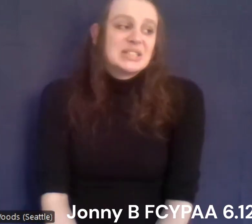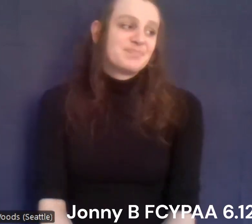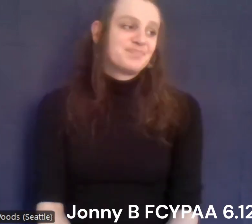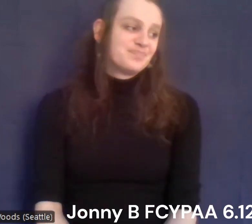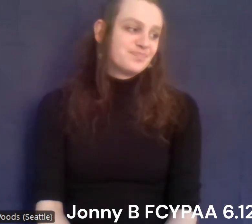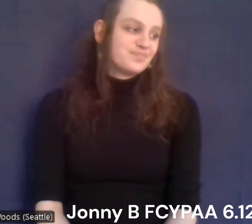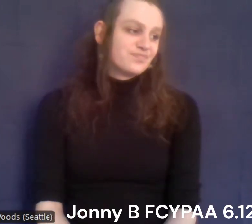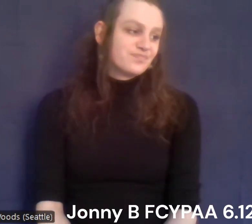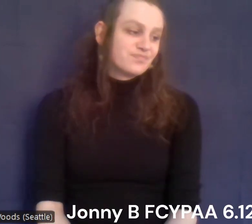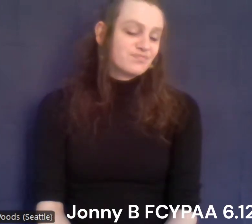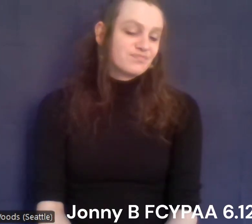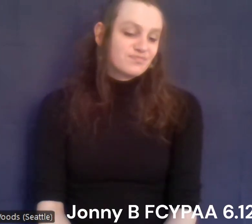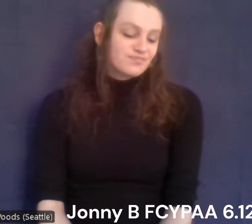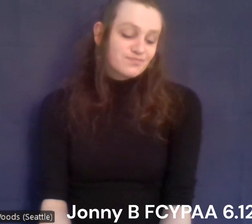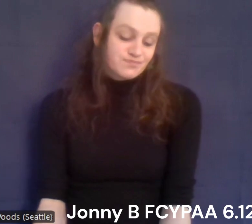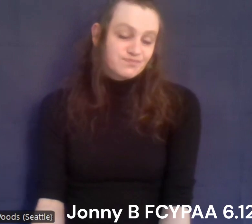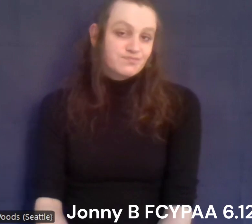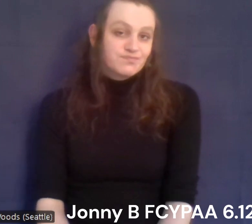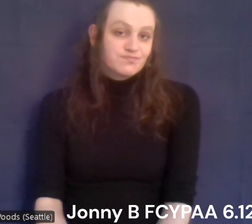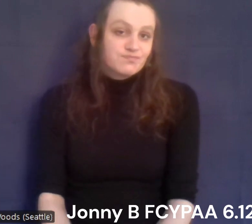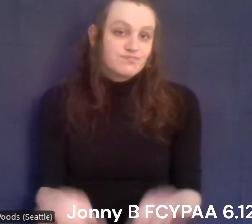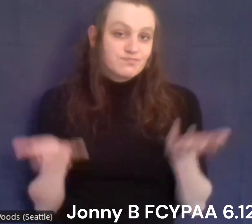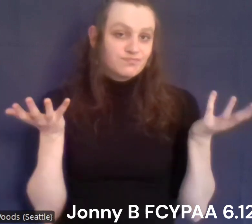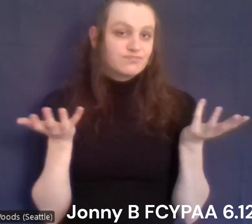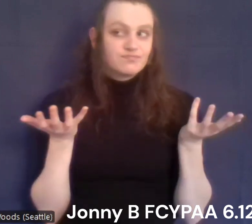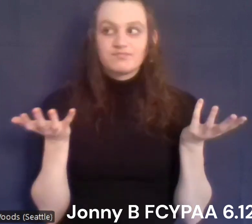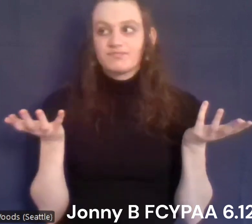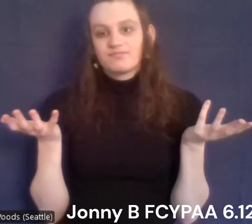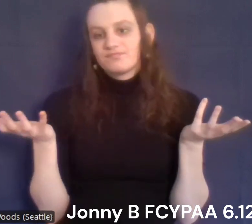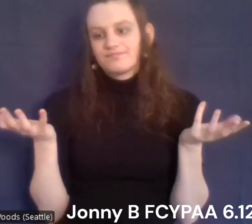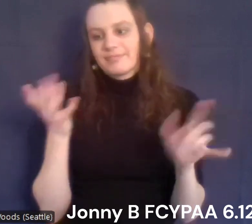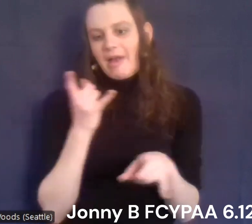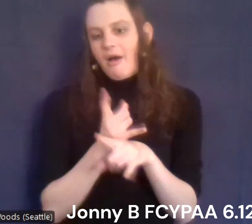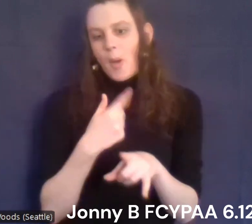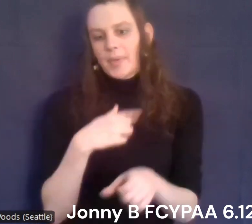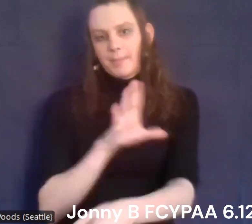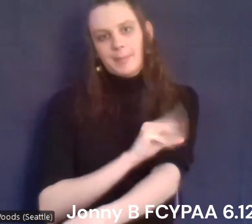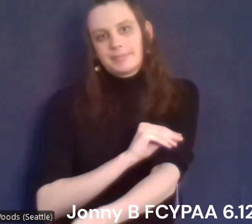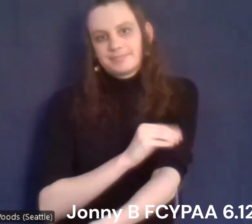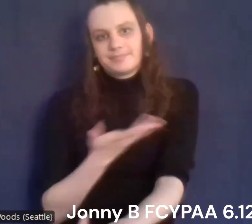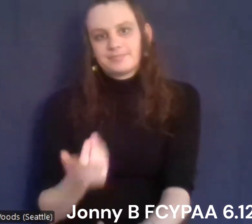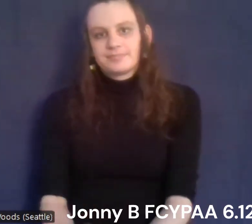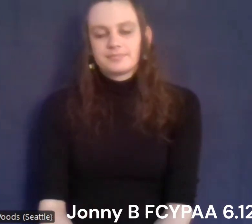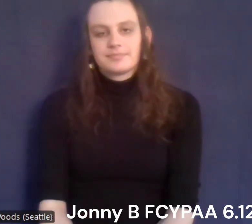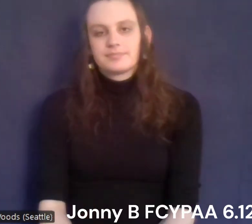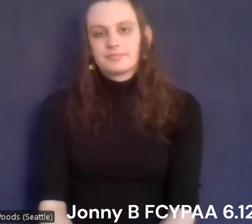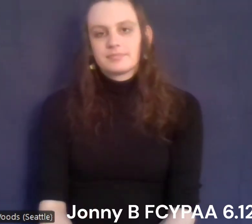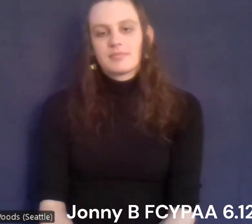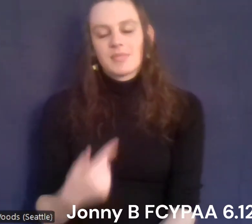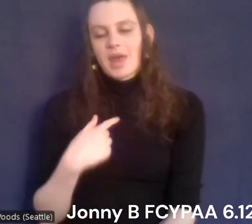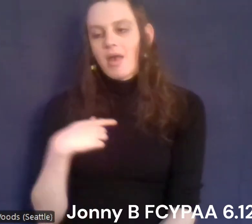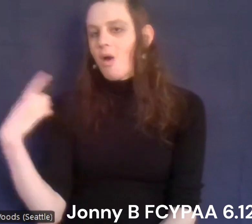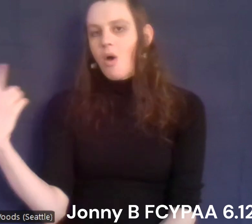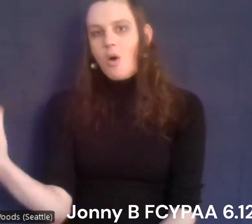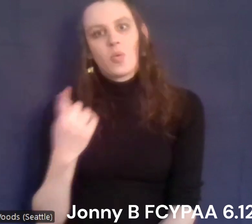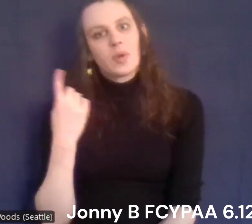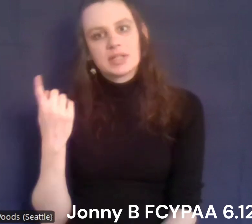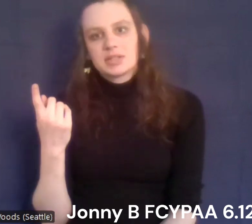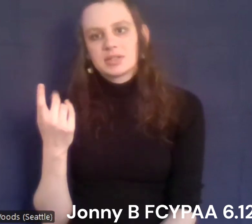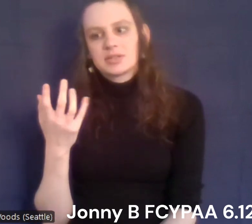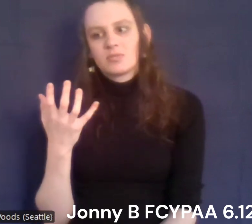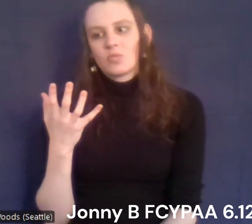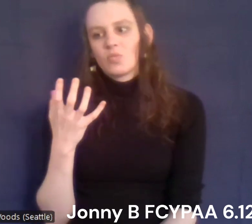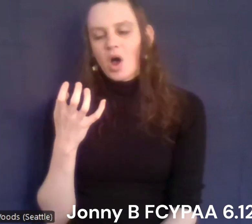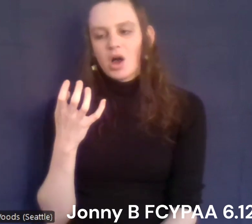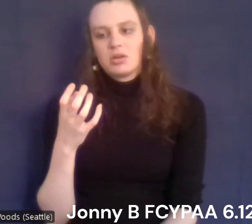much like alcohol like just had me. Just my fist was just, or my hand was just always wrapped